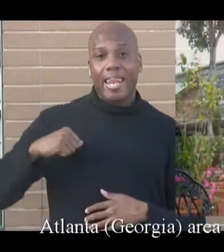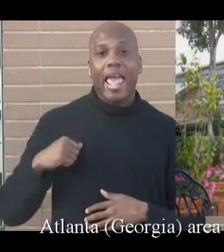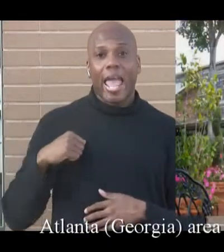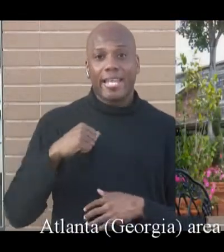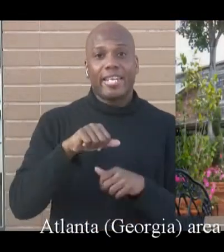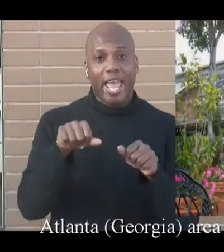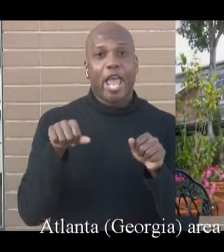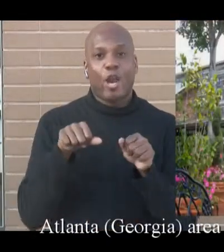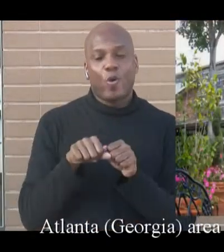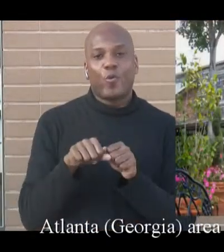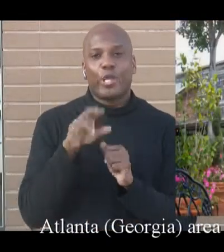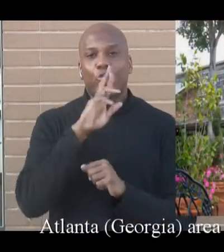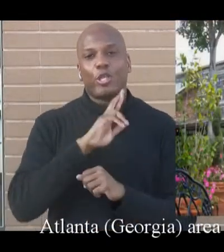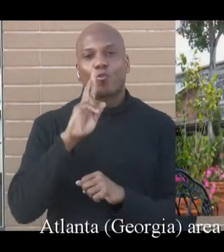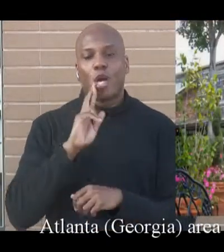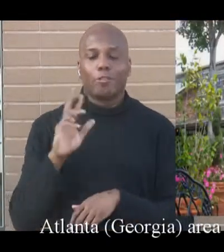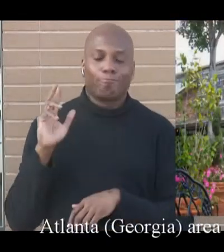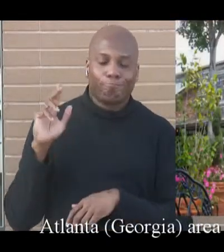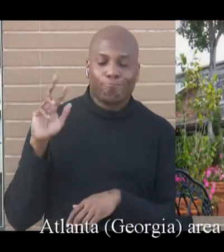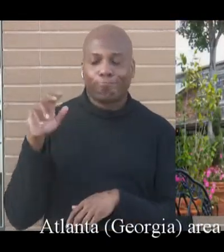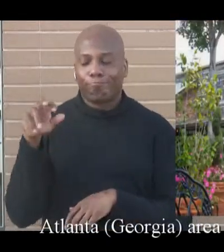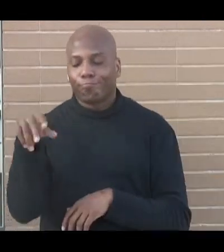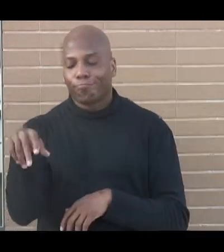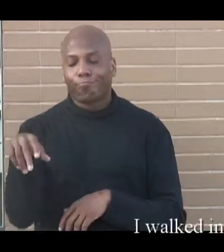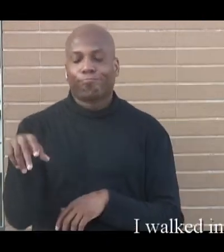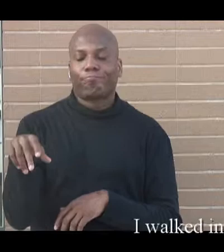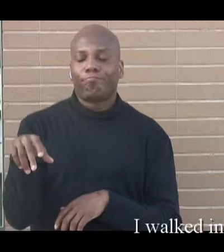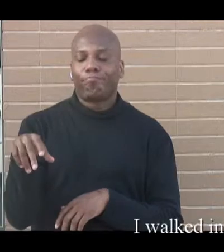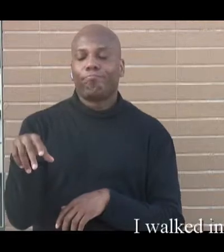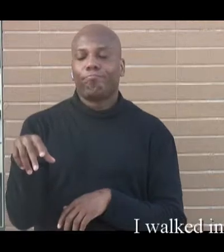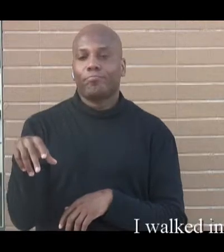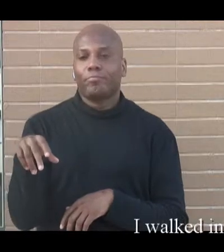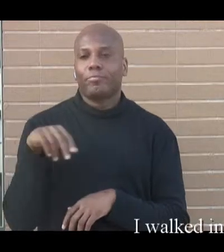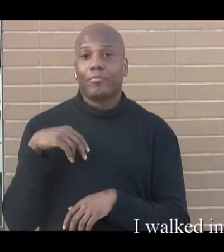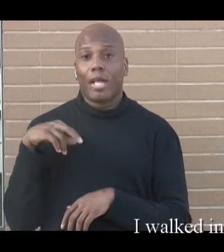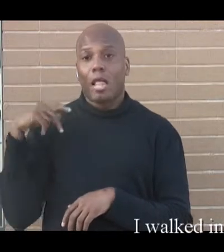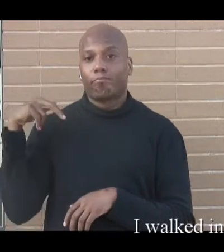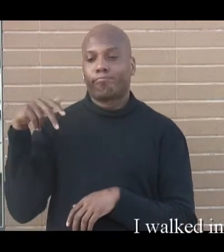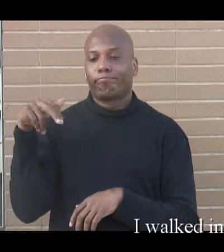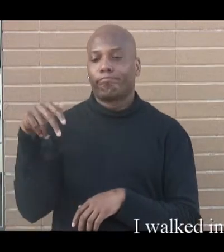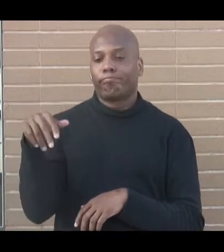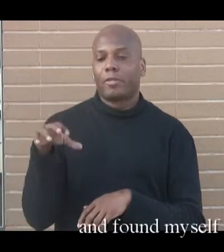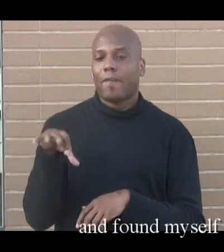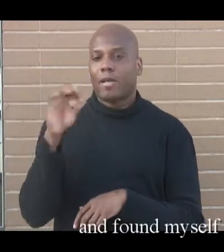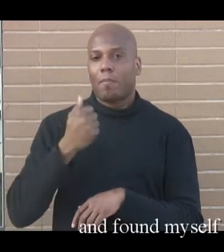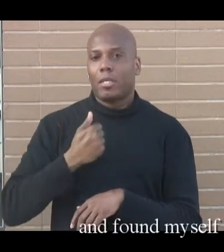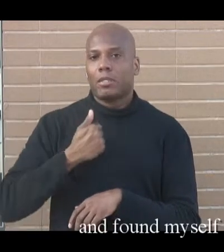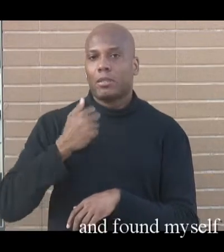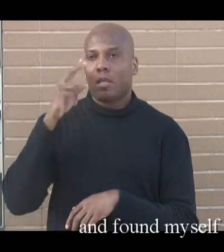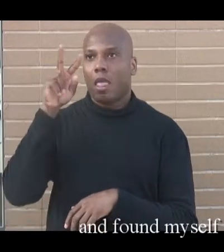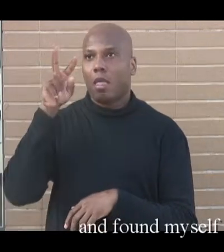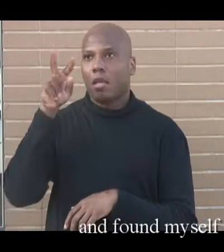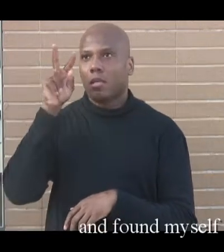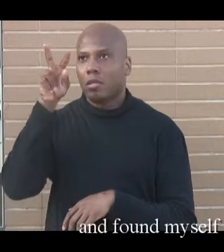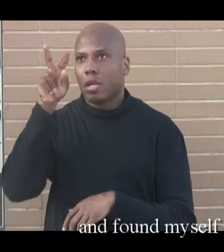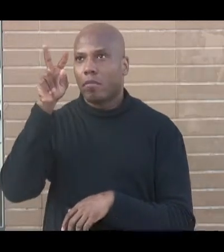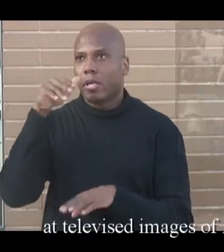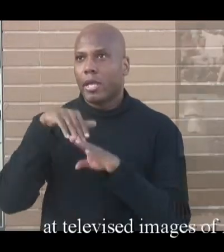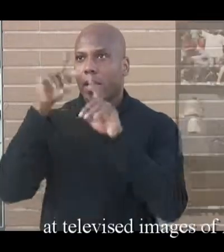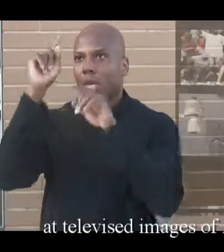favorite Atlanta area restaurants. I walked in and found myself